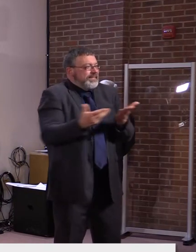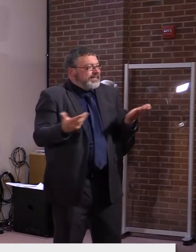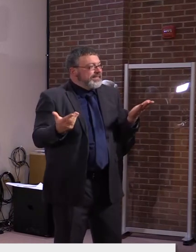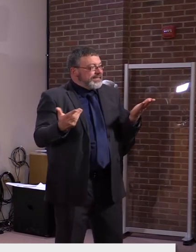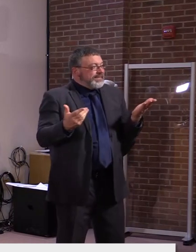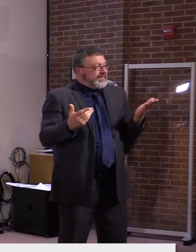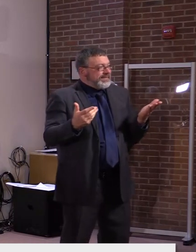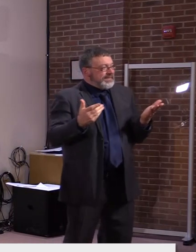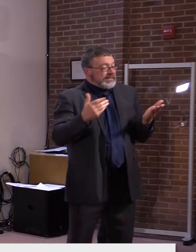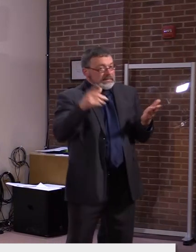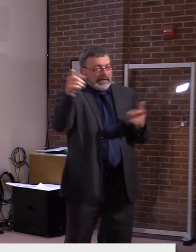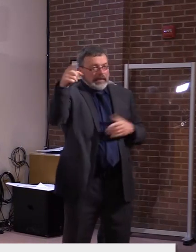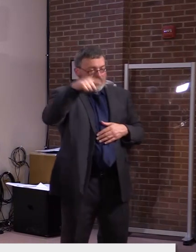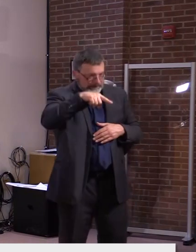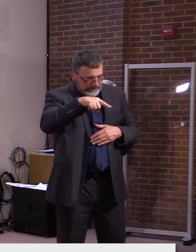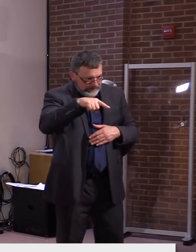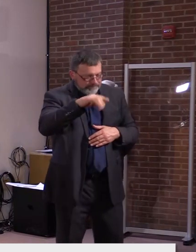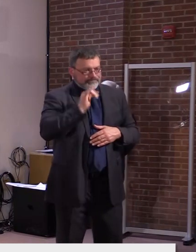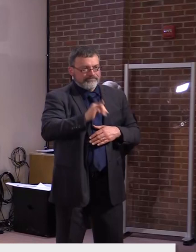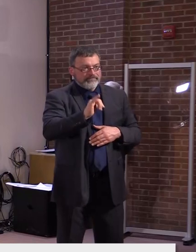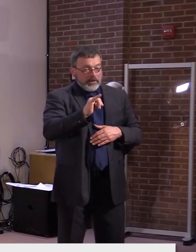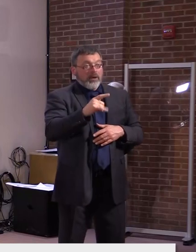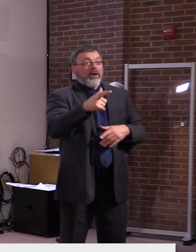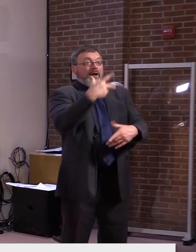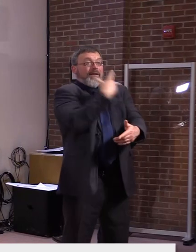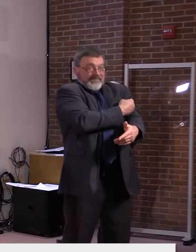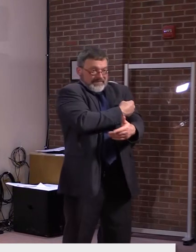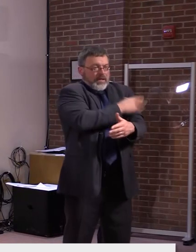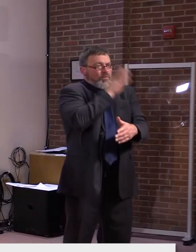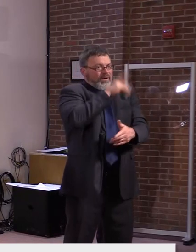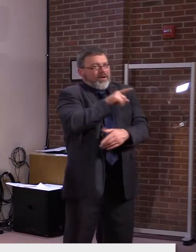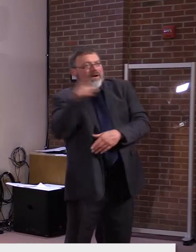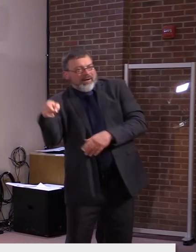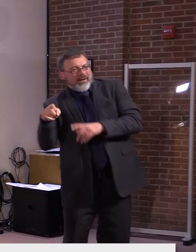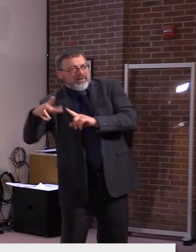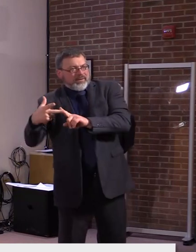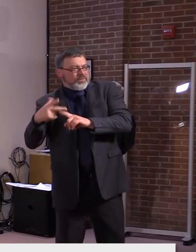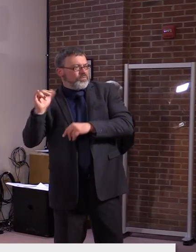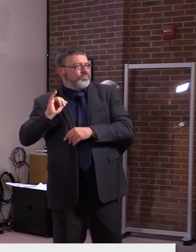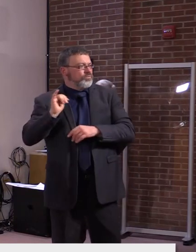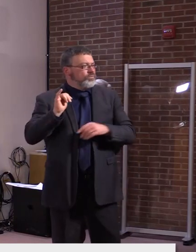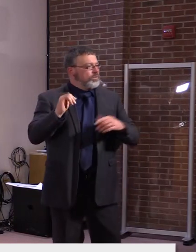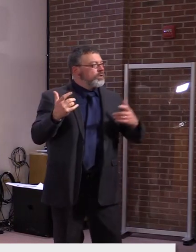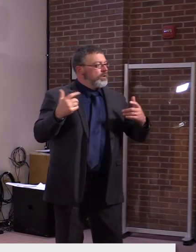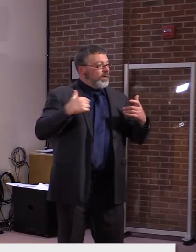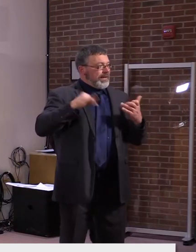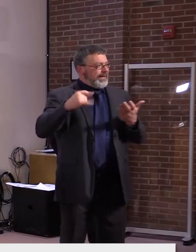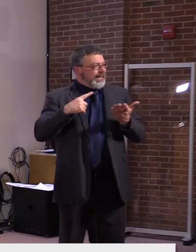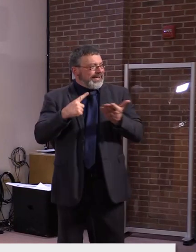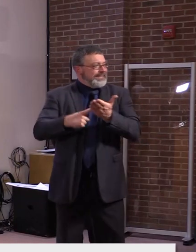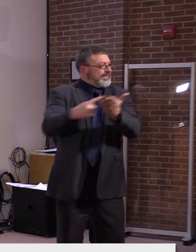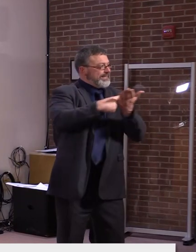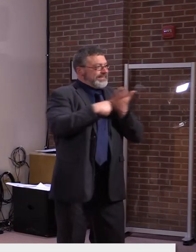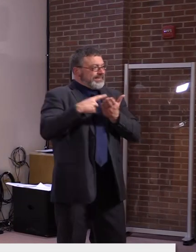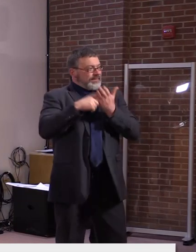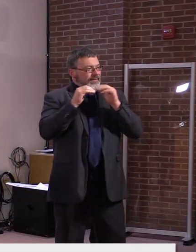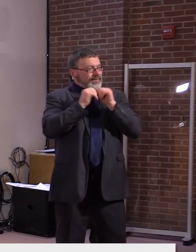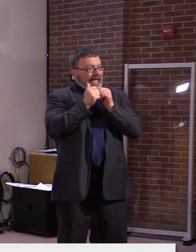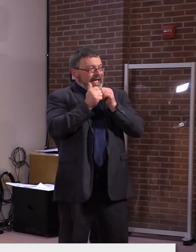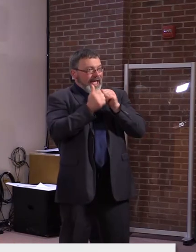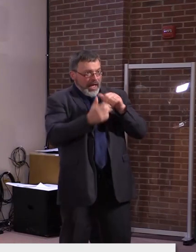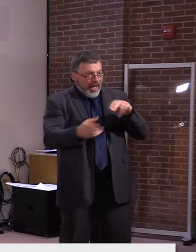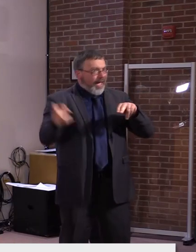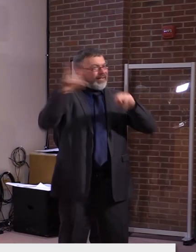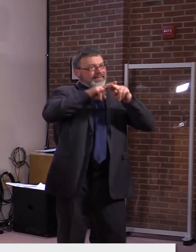We haven't talked about this a lot, but with the increase in cases in that region, there's going to be